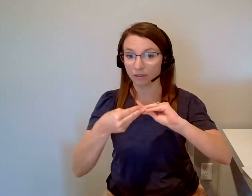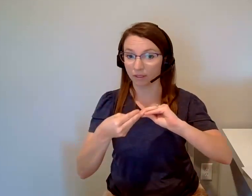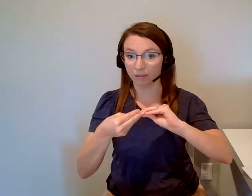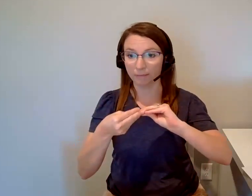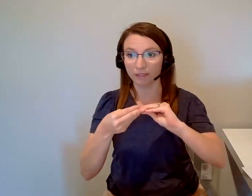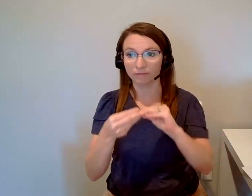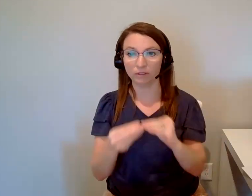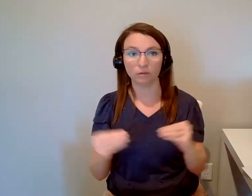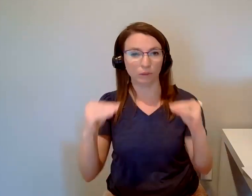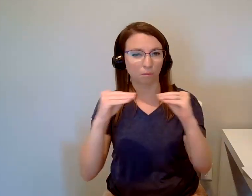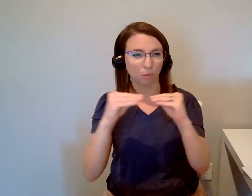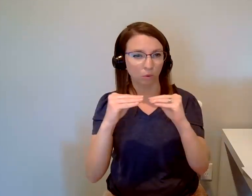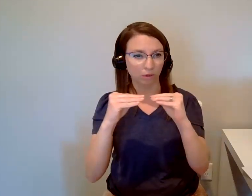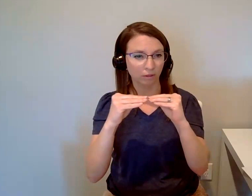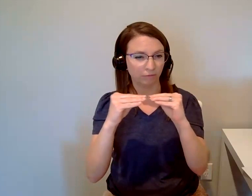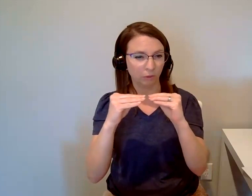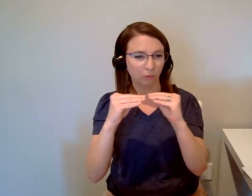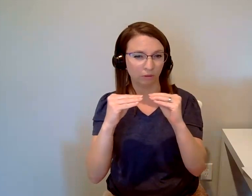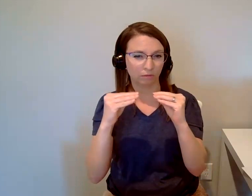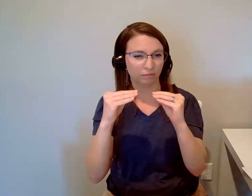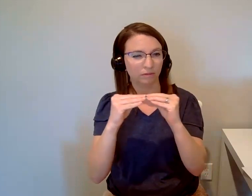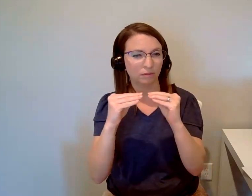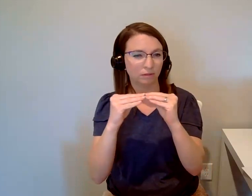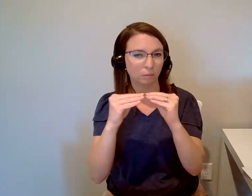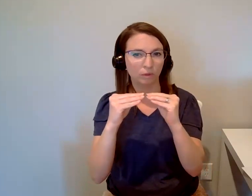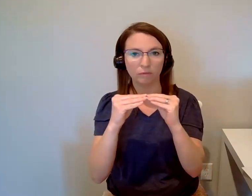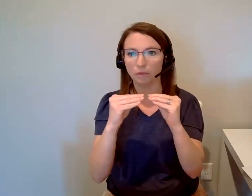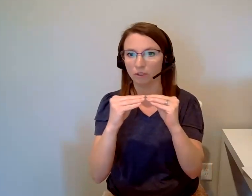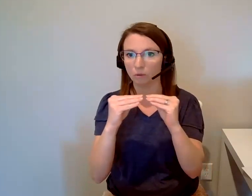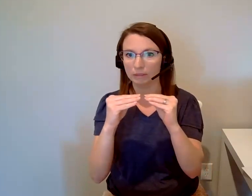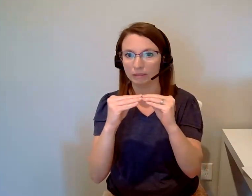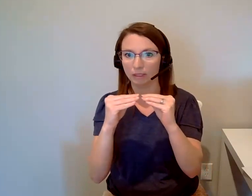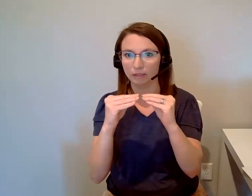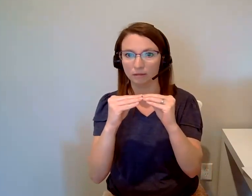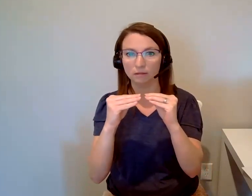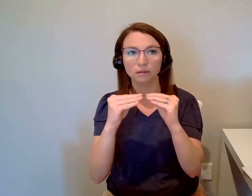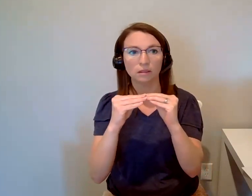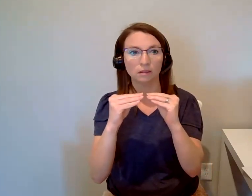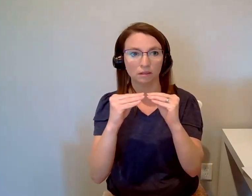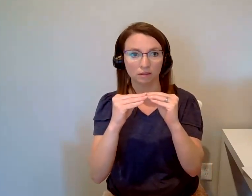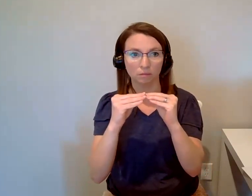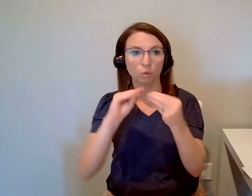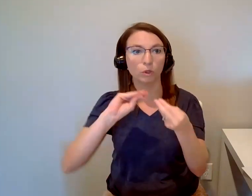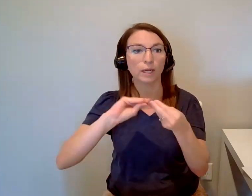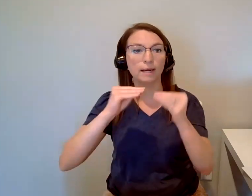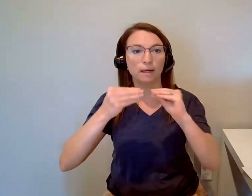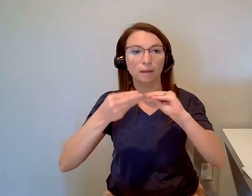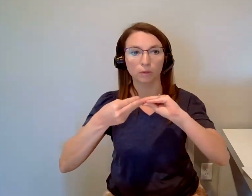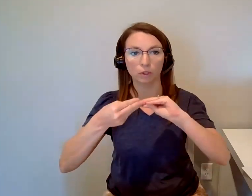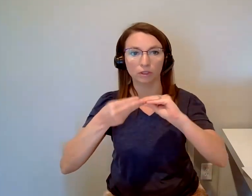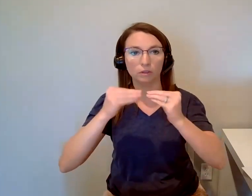not to be confused with more if you are somewhat familiar with signs. This is more number. You're going to